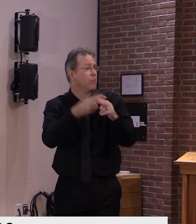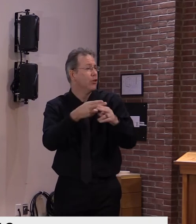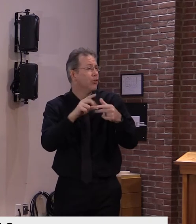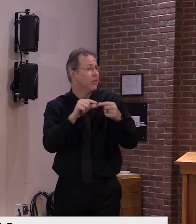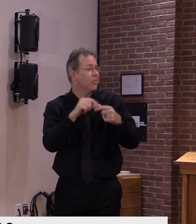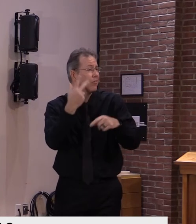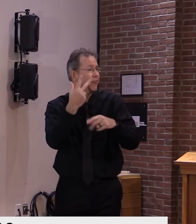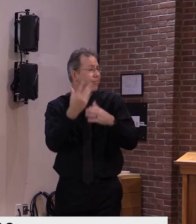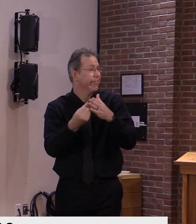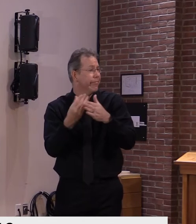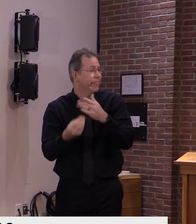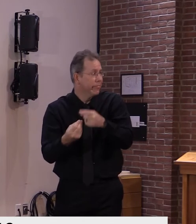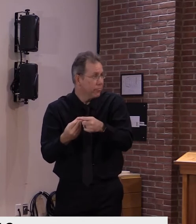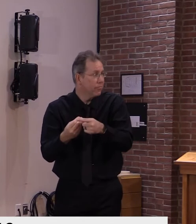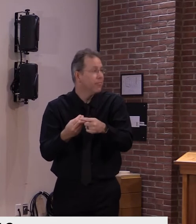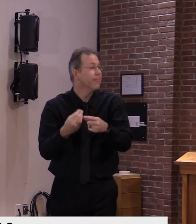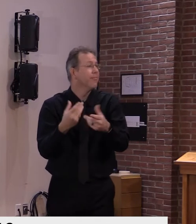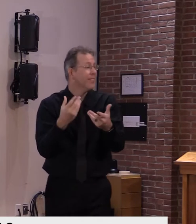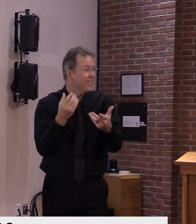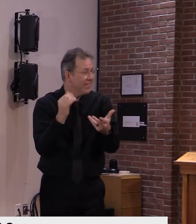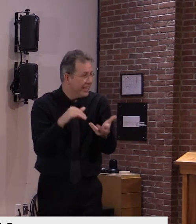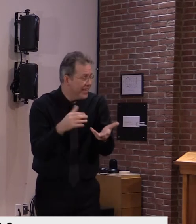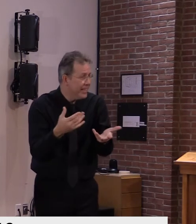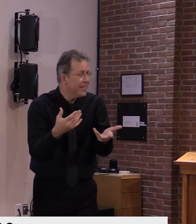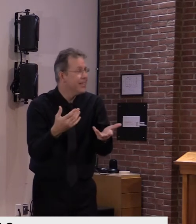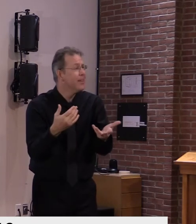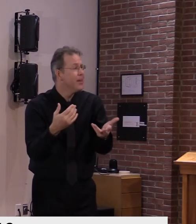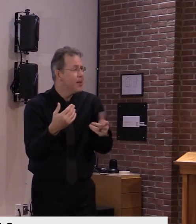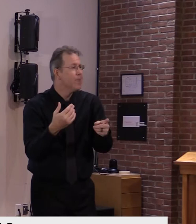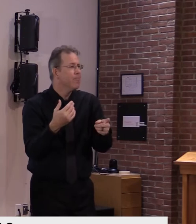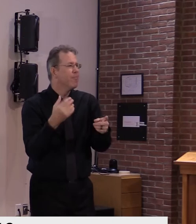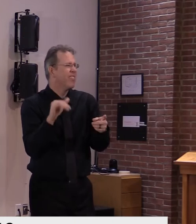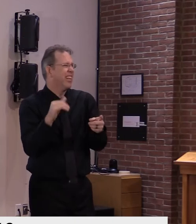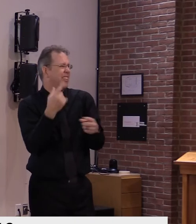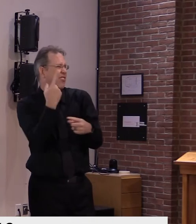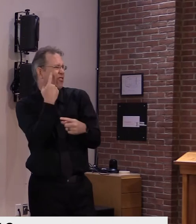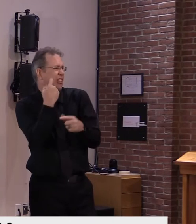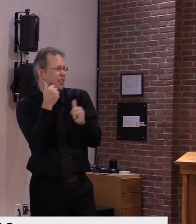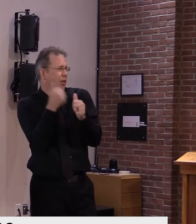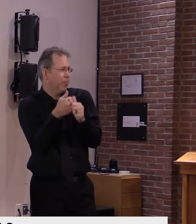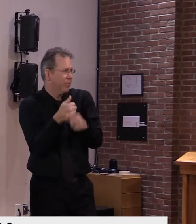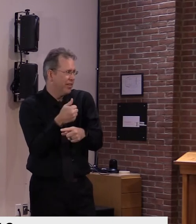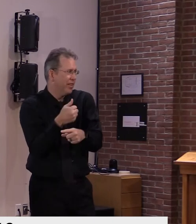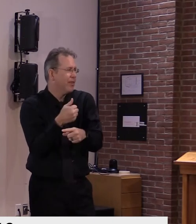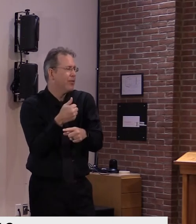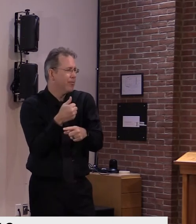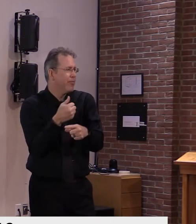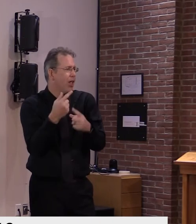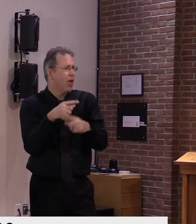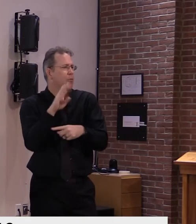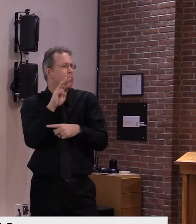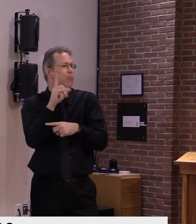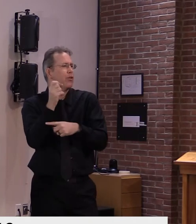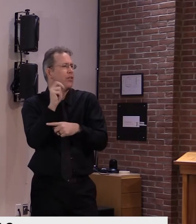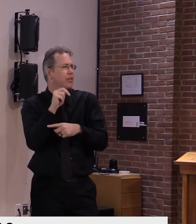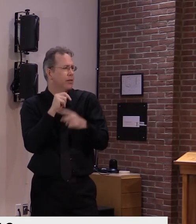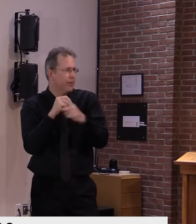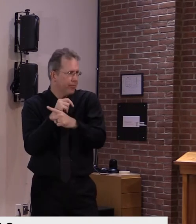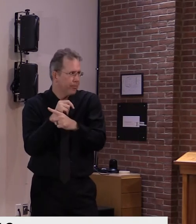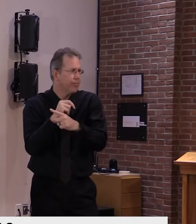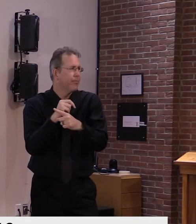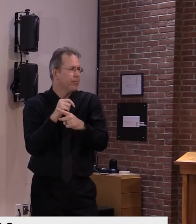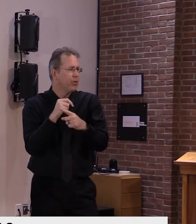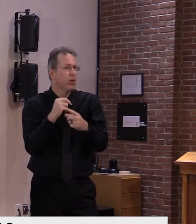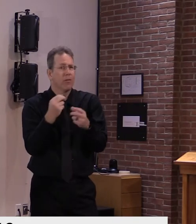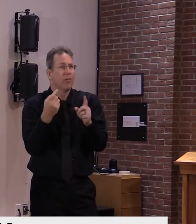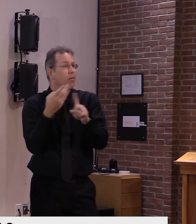the long-term care facility at Elderwood with the 14 positive in residents and